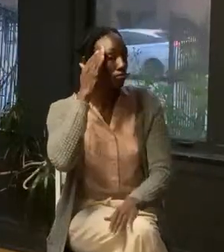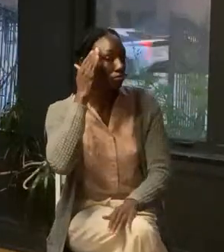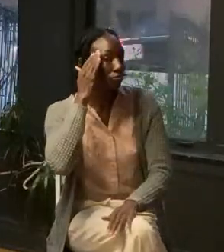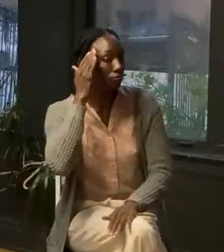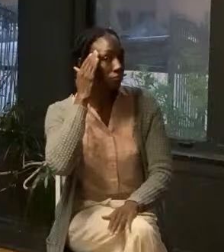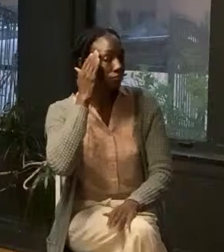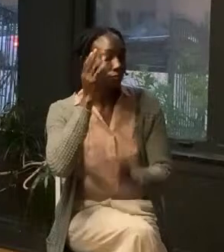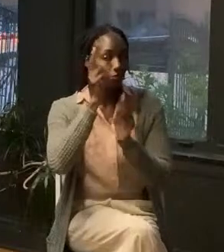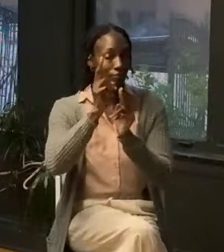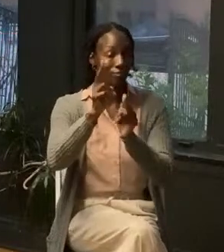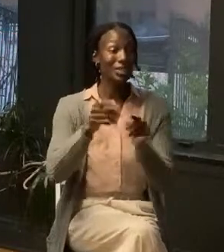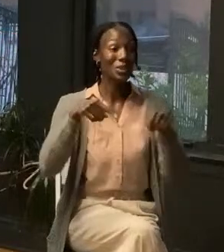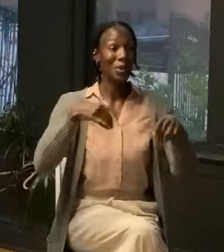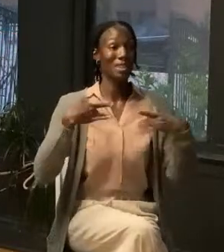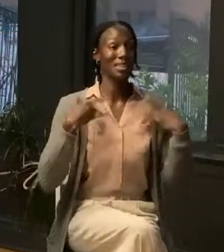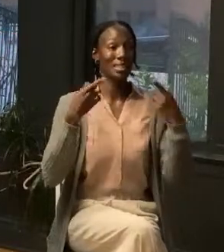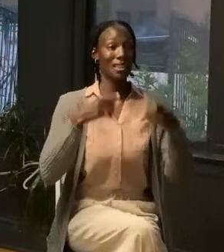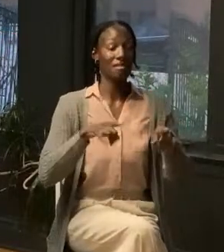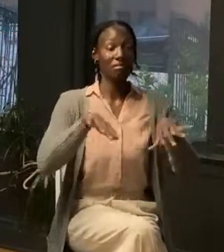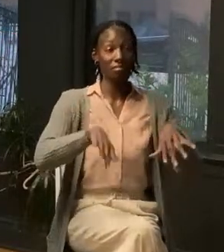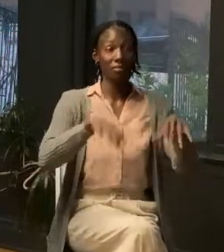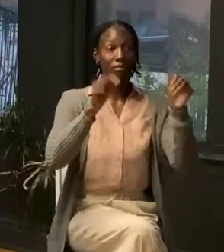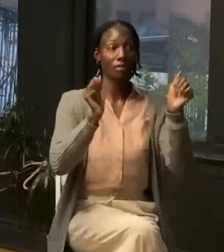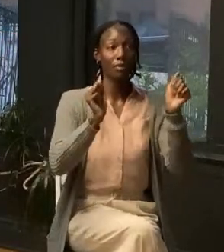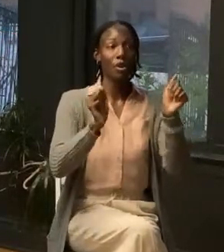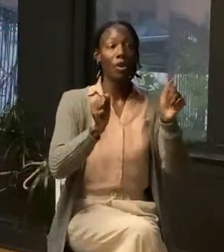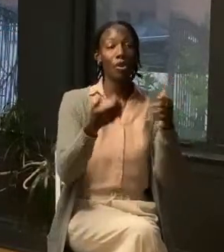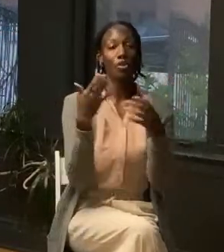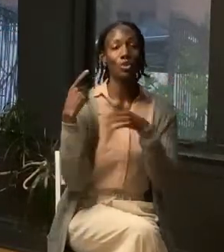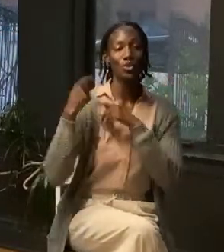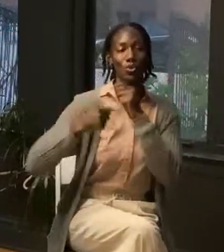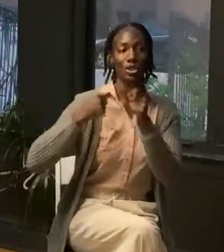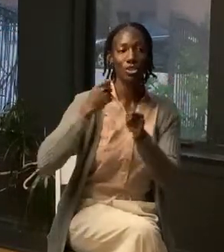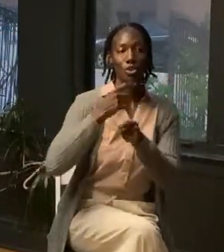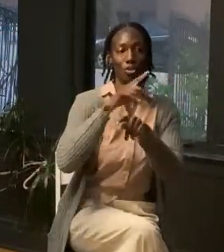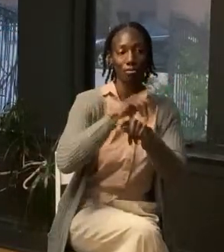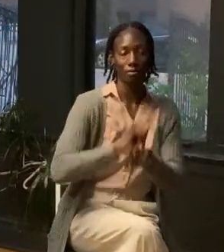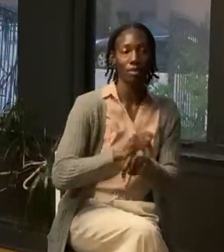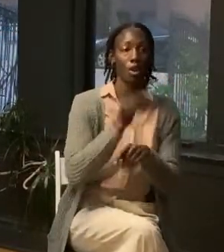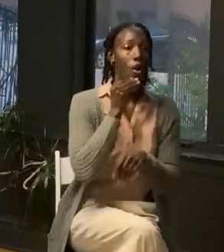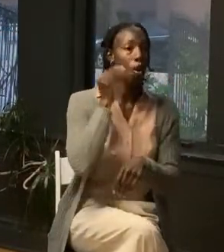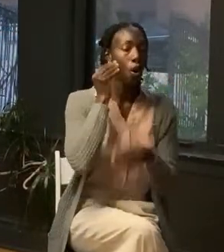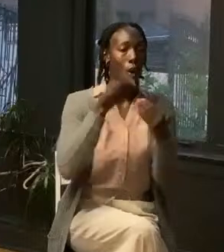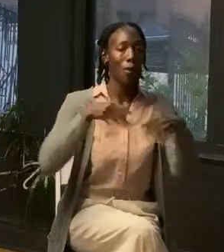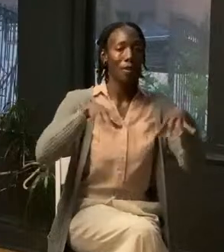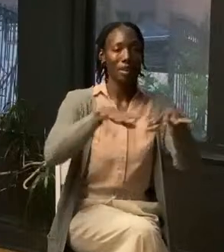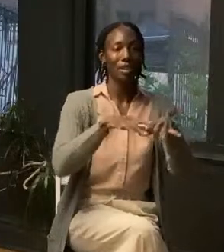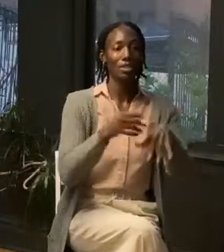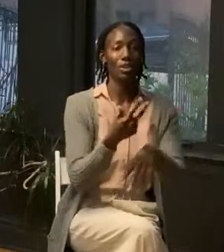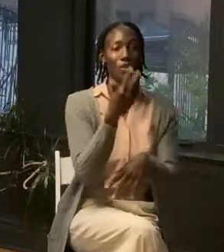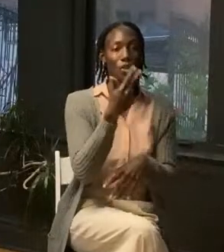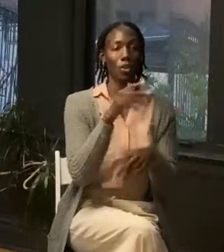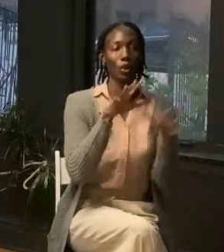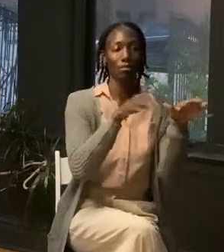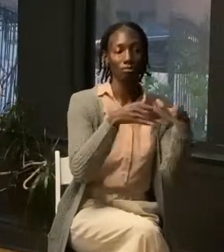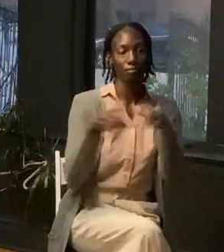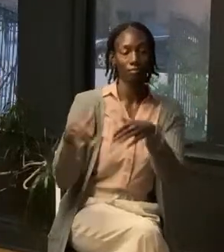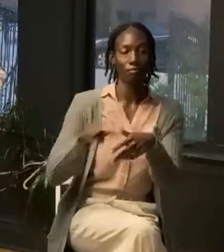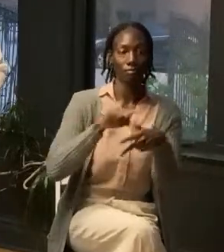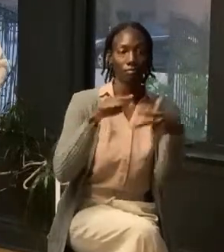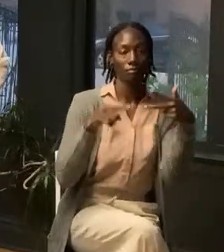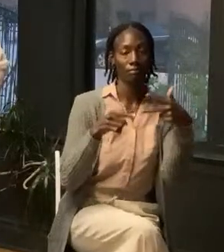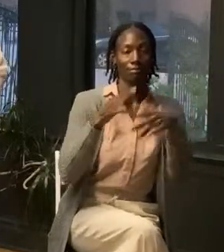event is being hosted on the unceded traditional homelands of the Council of the Three Fires, the Ojibwe, Odawa, and